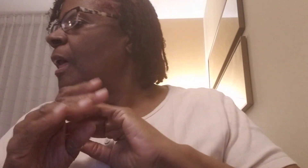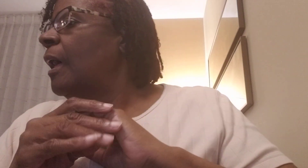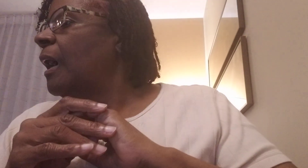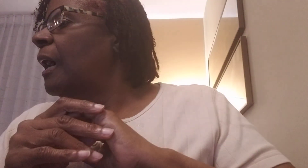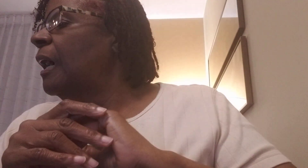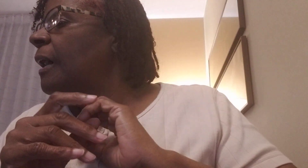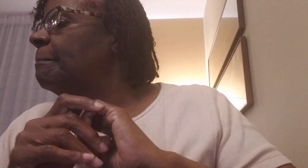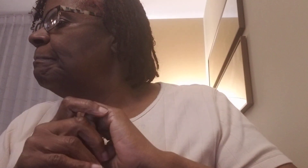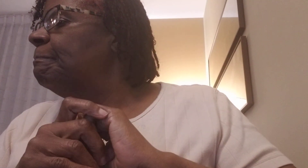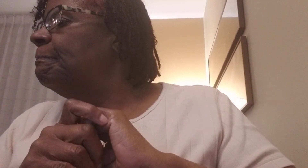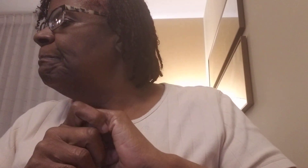Um,